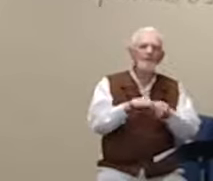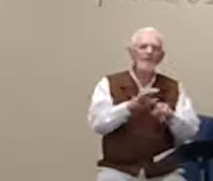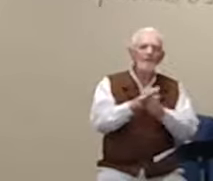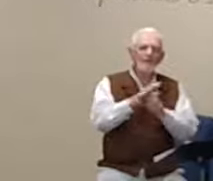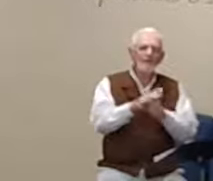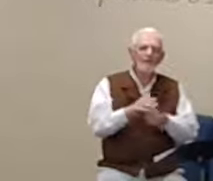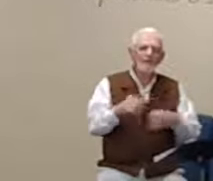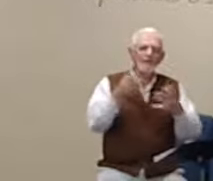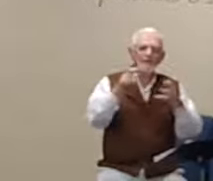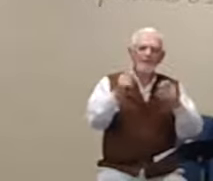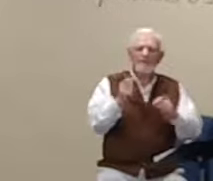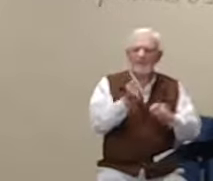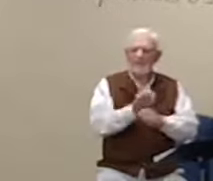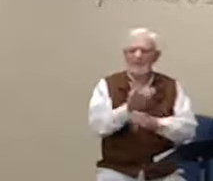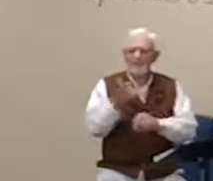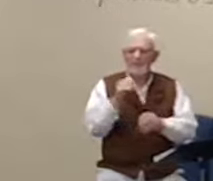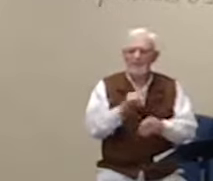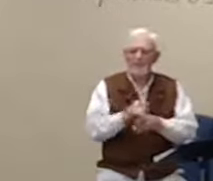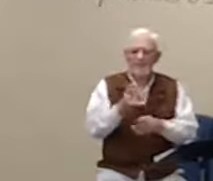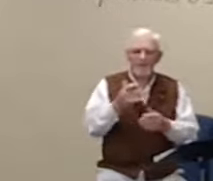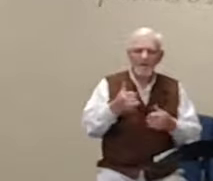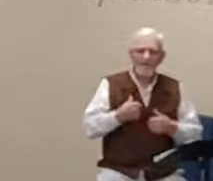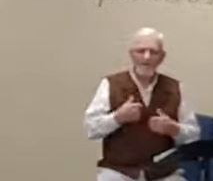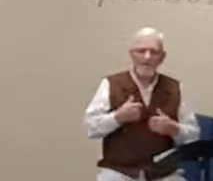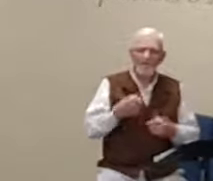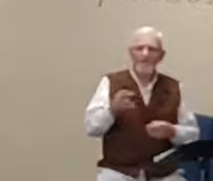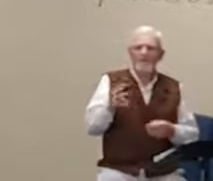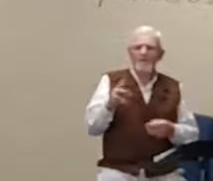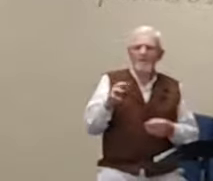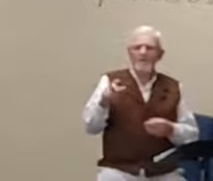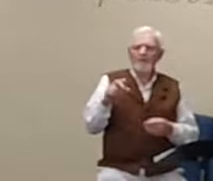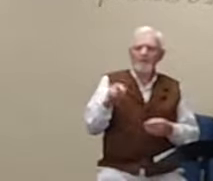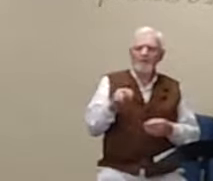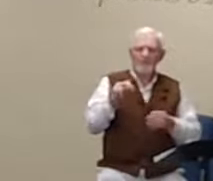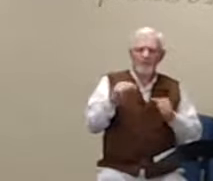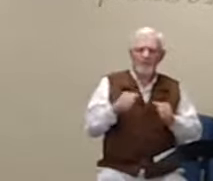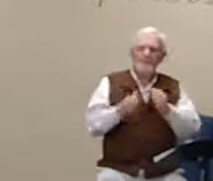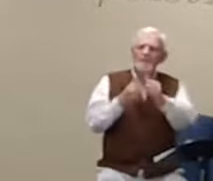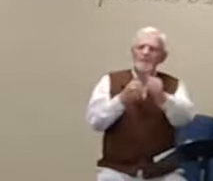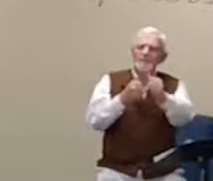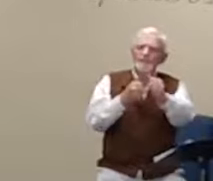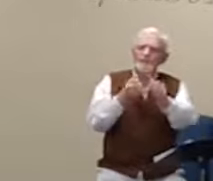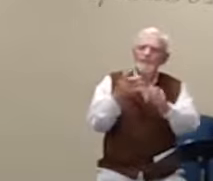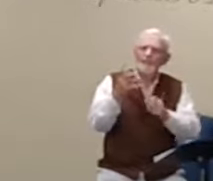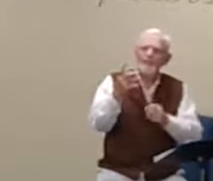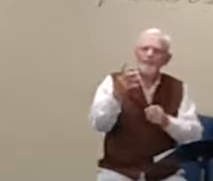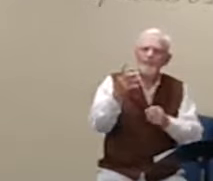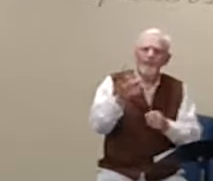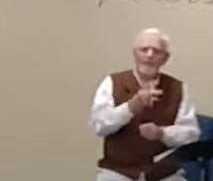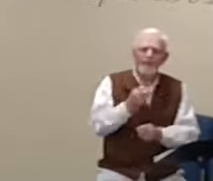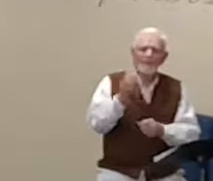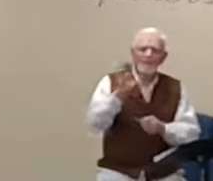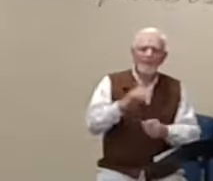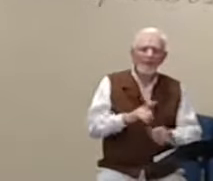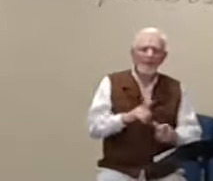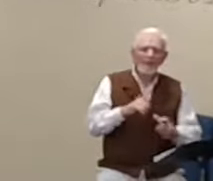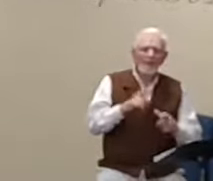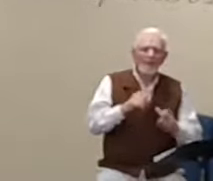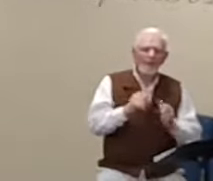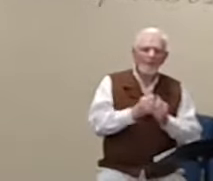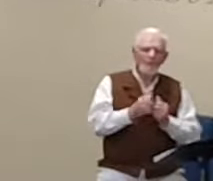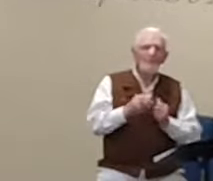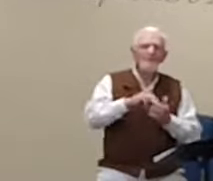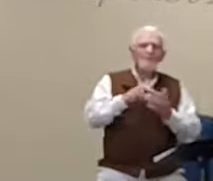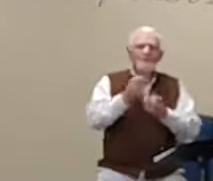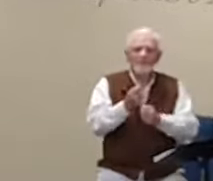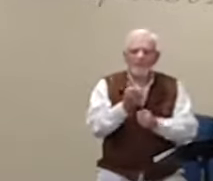plan, everything that you've ever had as a human being, and you can follow him and your life will mean something.